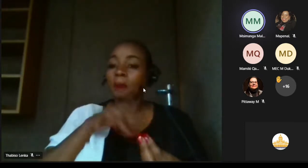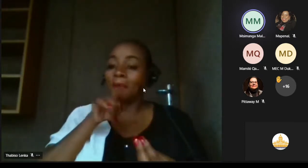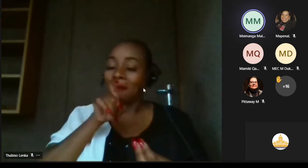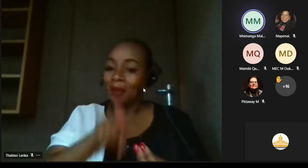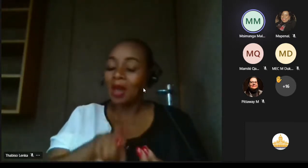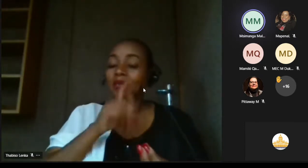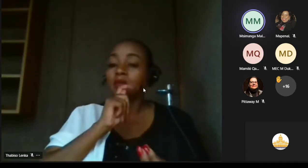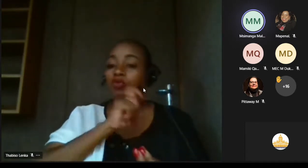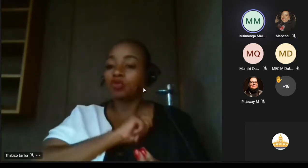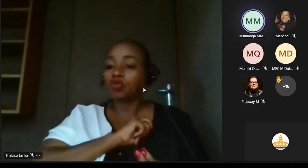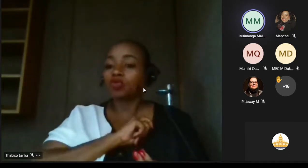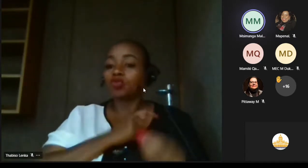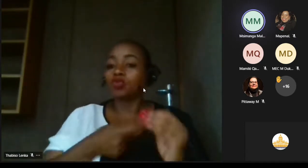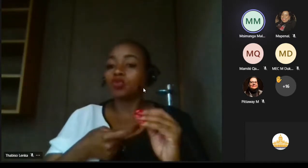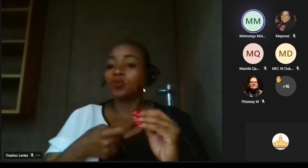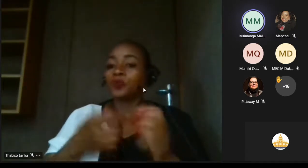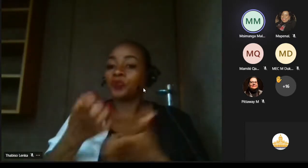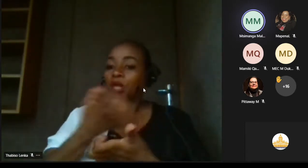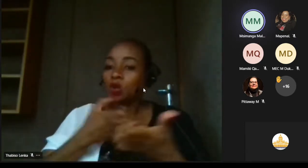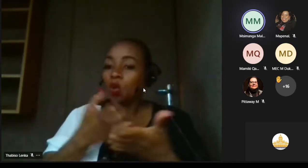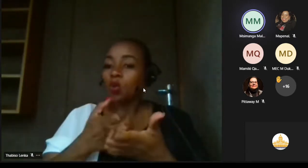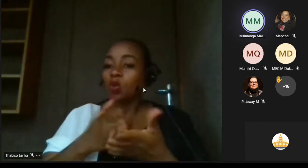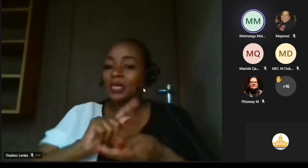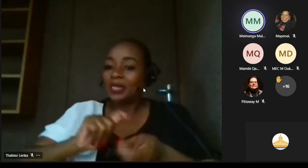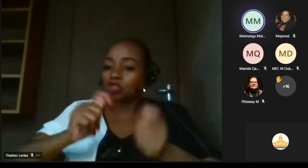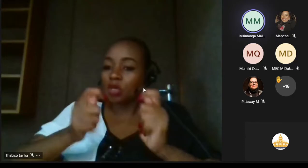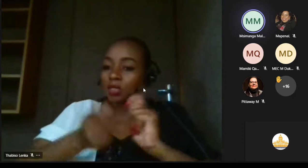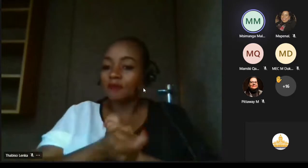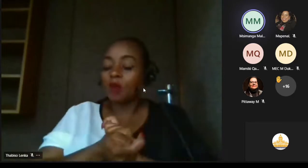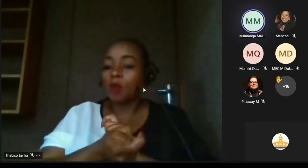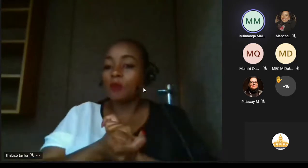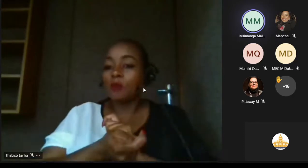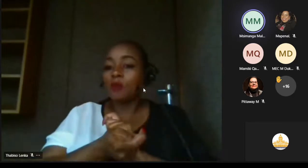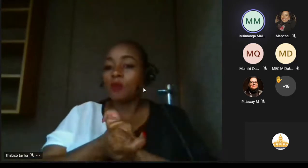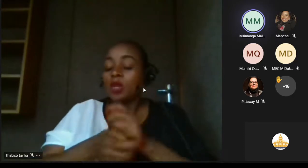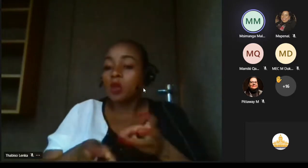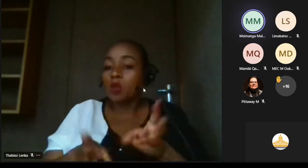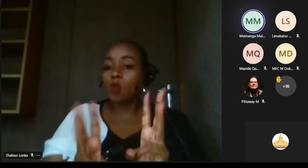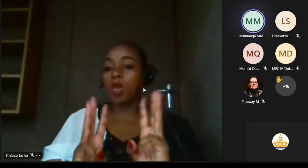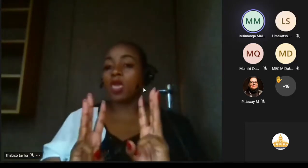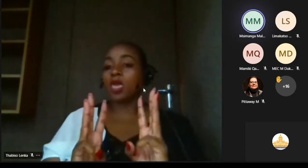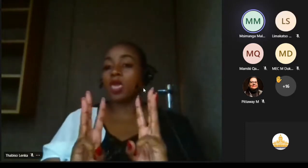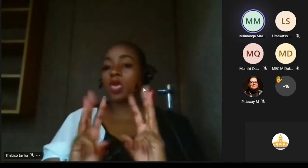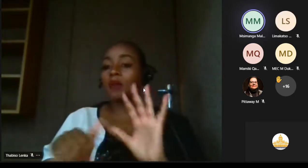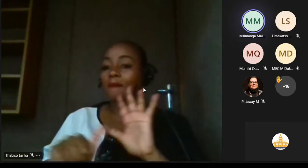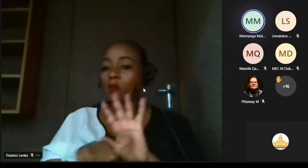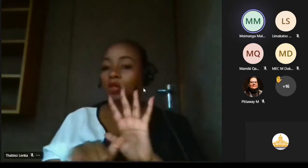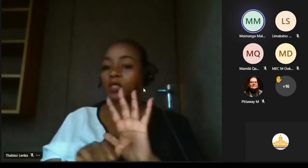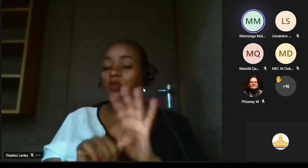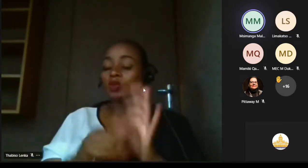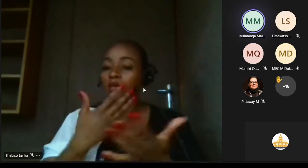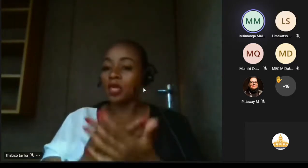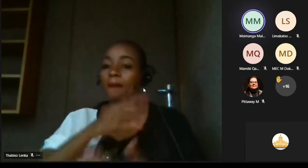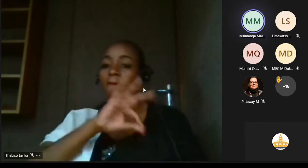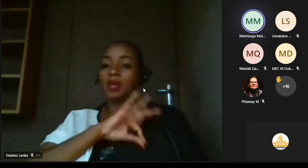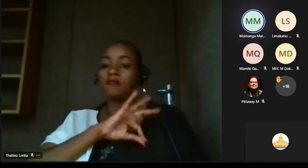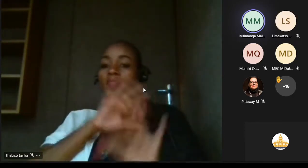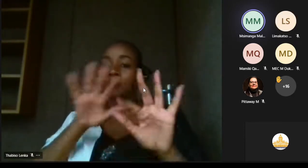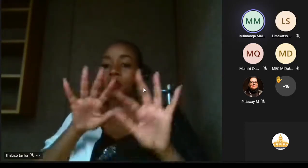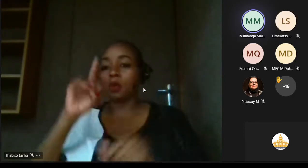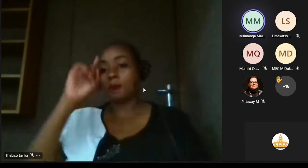hore economy ya transform wa in a fundamental way in such a manner that it will benefit batho ba bo rona ba